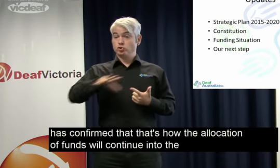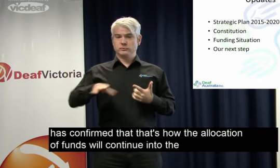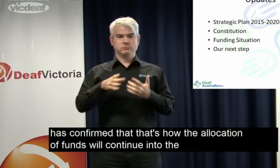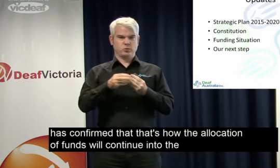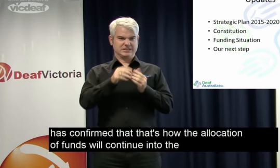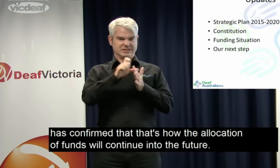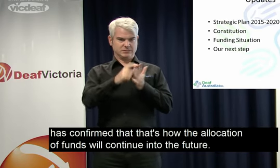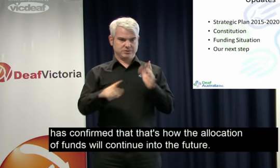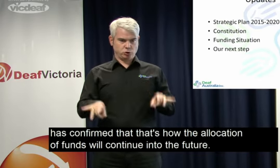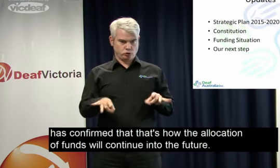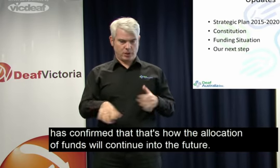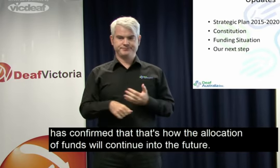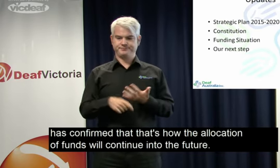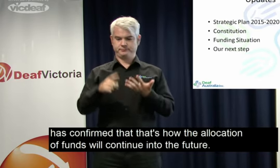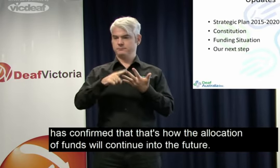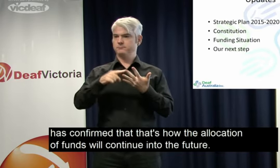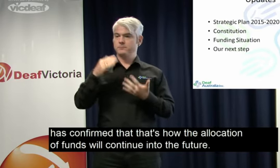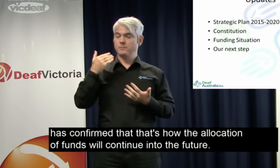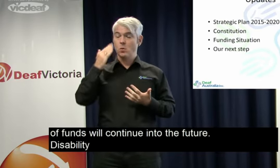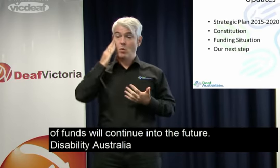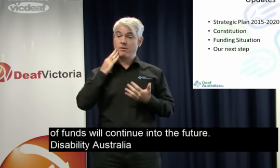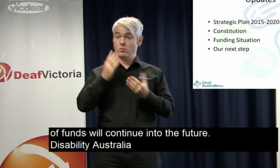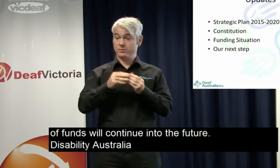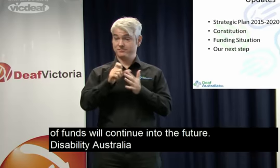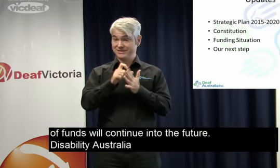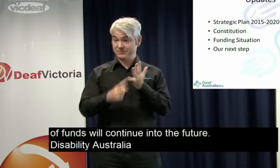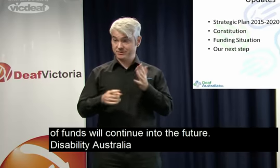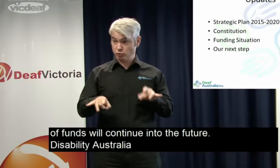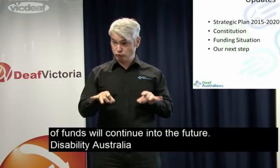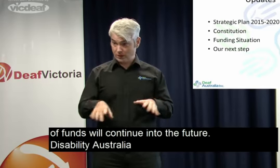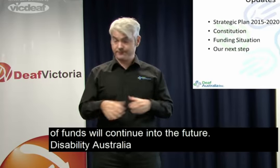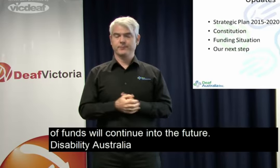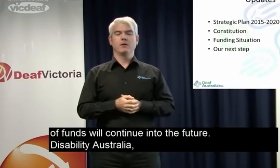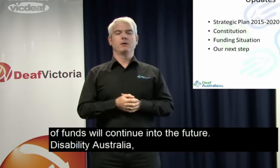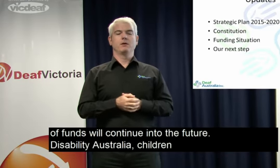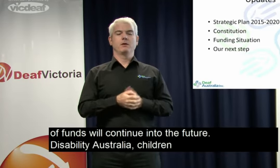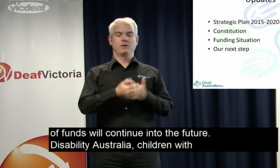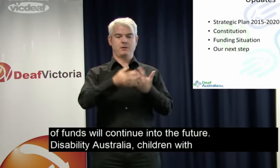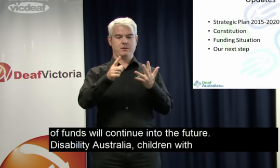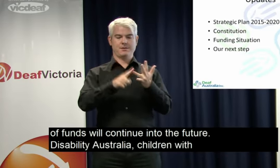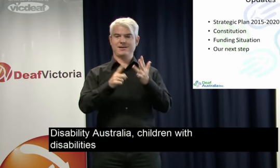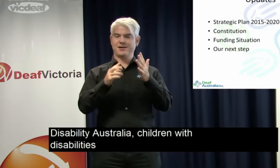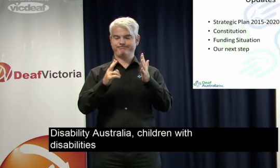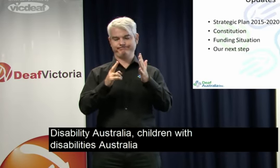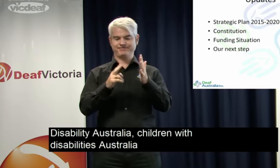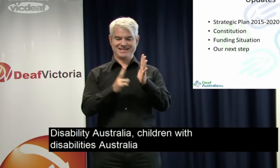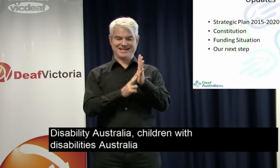Disability Australia, Children with Disabilities Australia, Women with Disabilities Australia, to name a few.